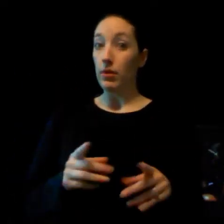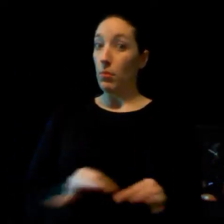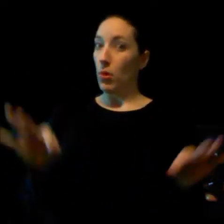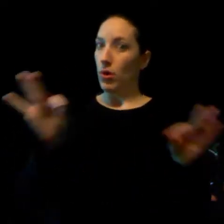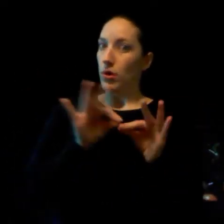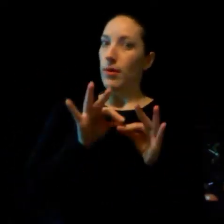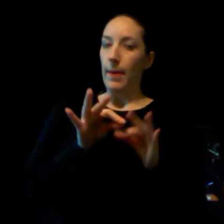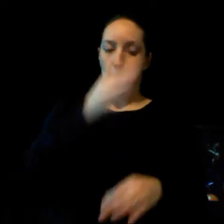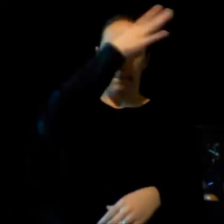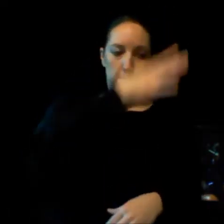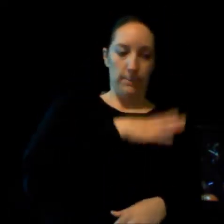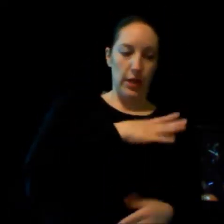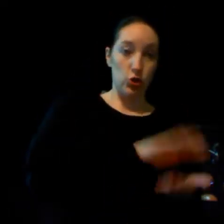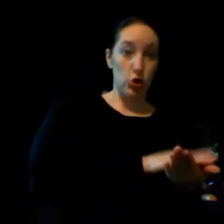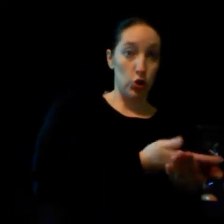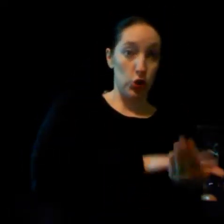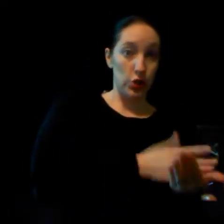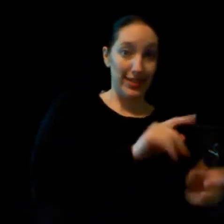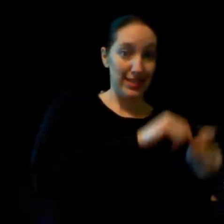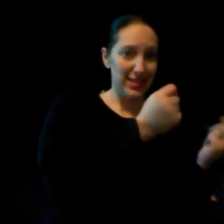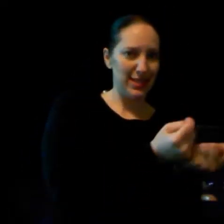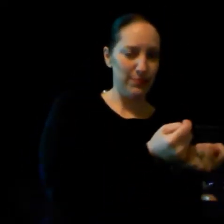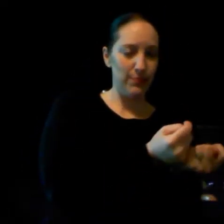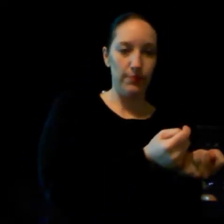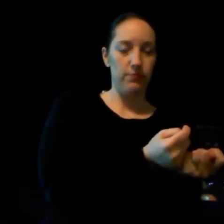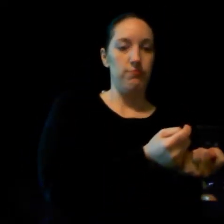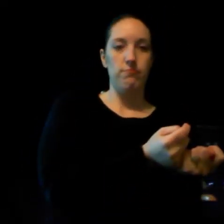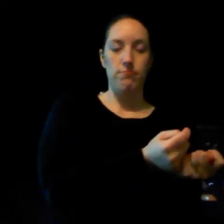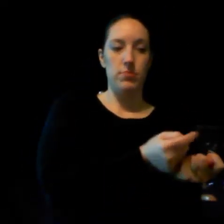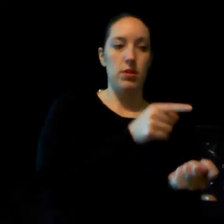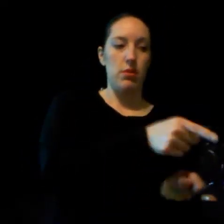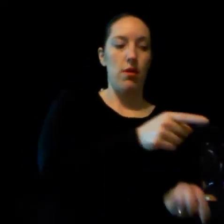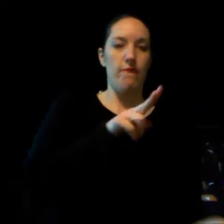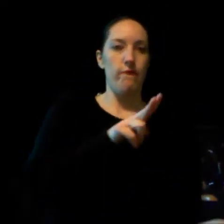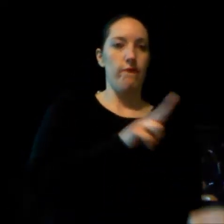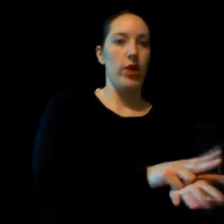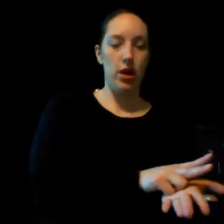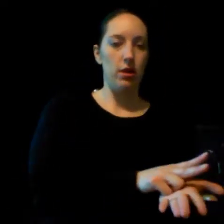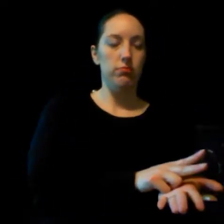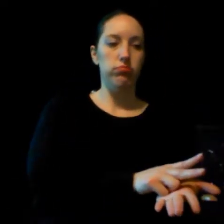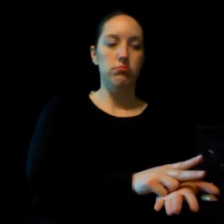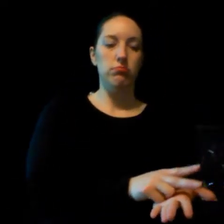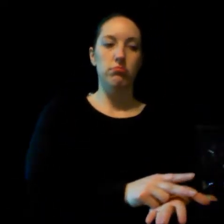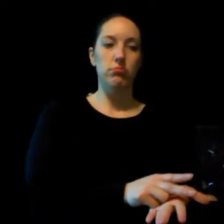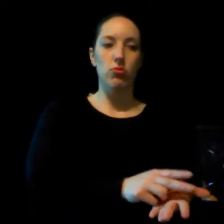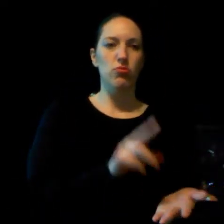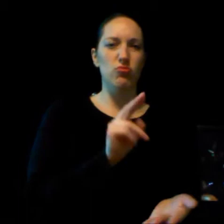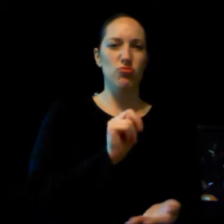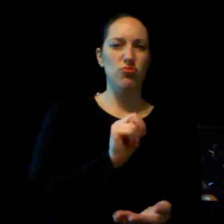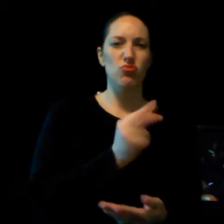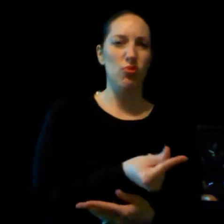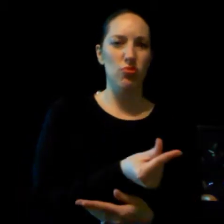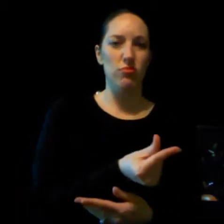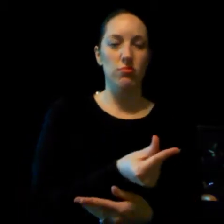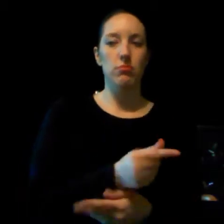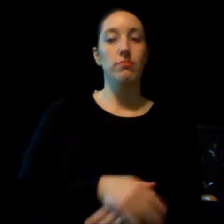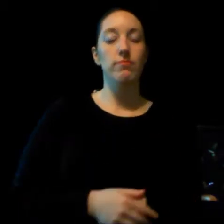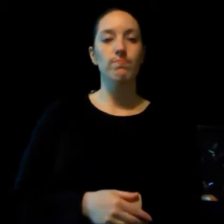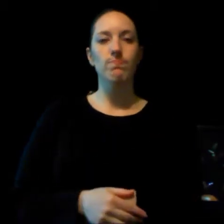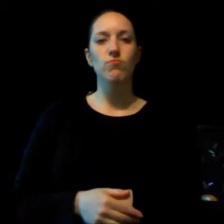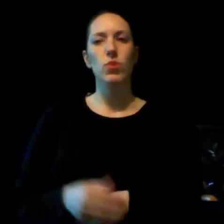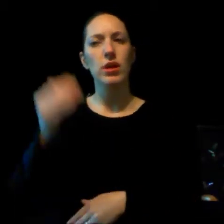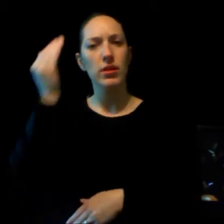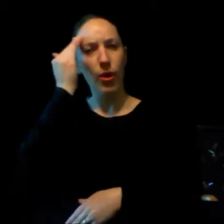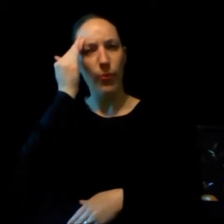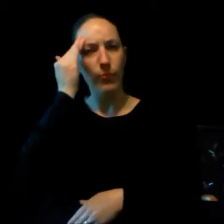Steaks. And there was a lot of blame to go around, but you, Mr. Trump, recognized that the real problem was a